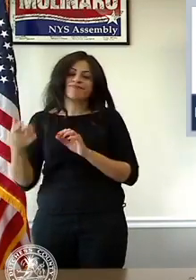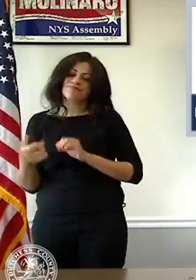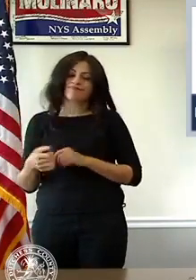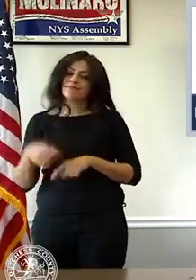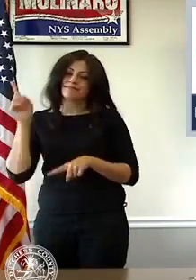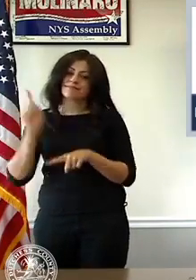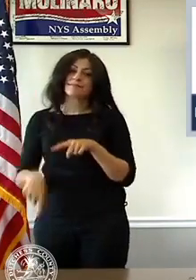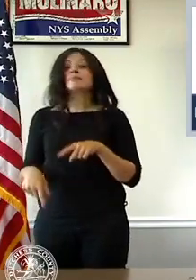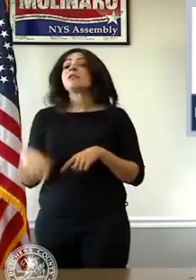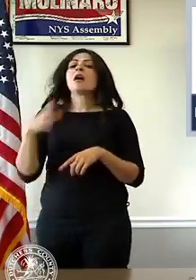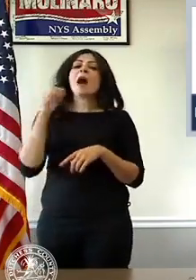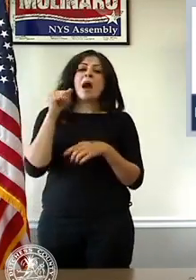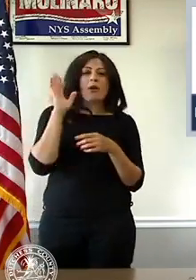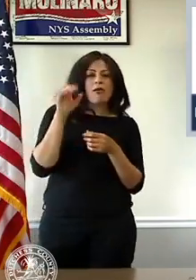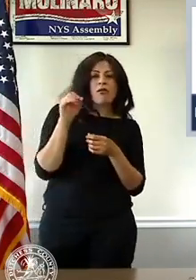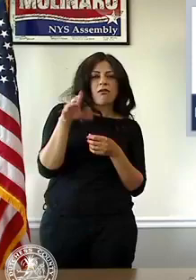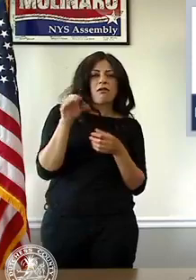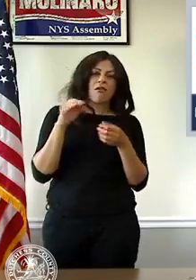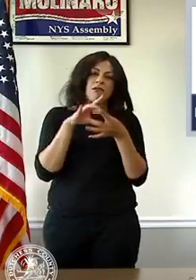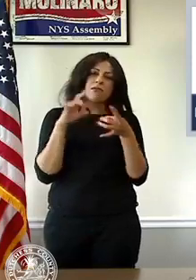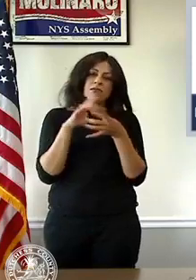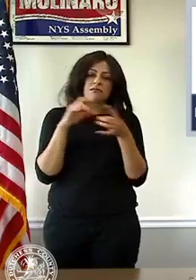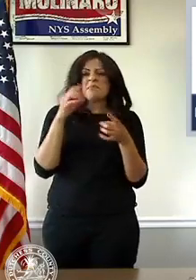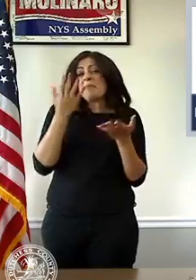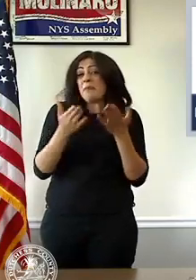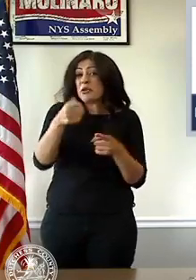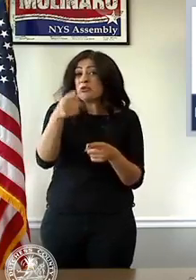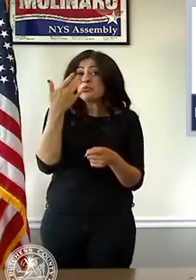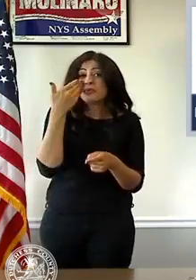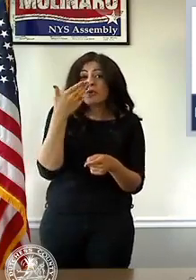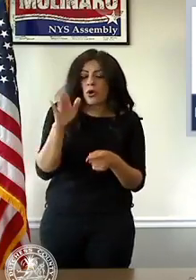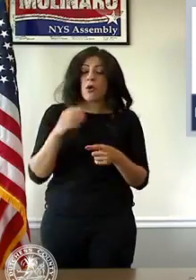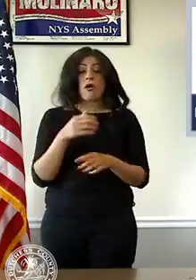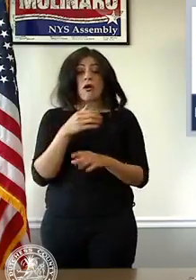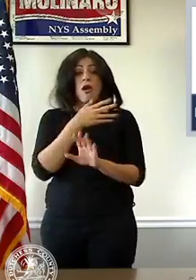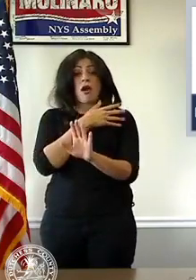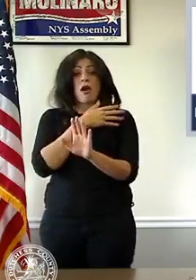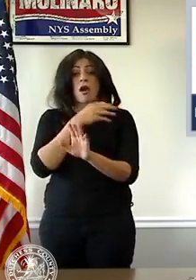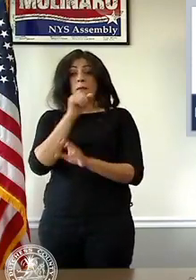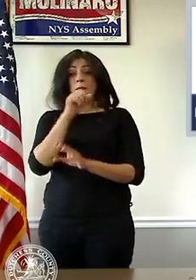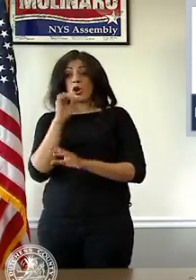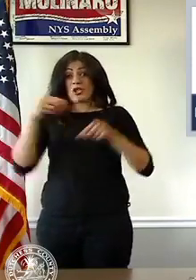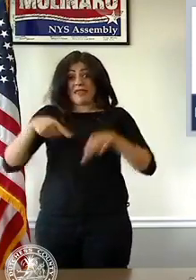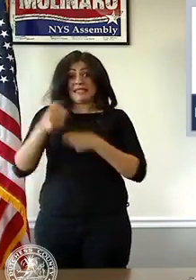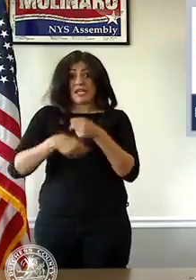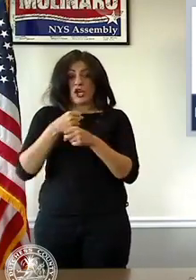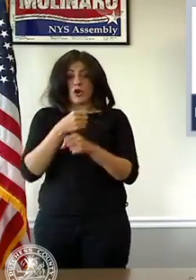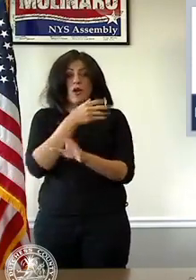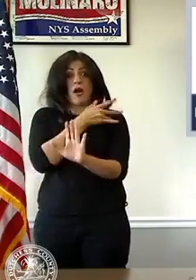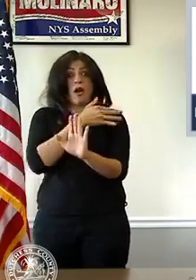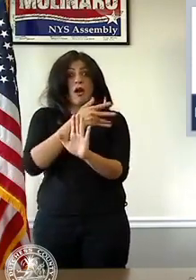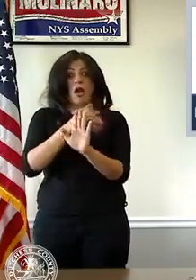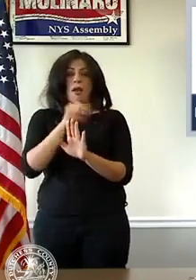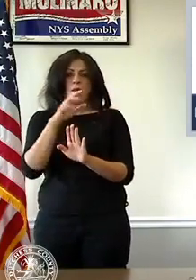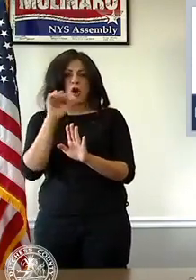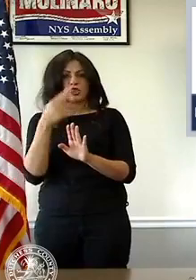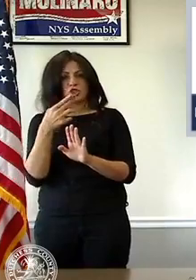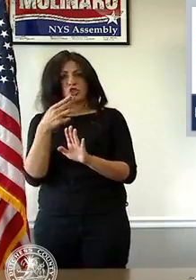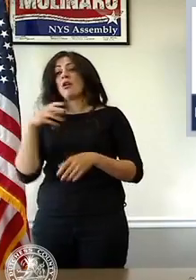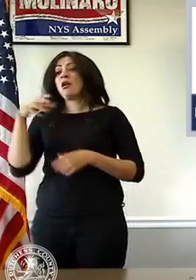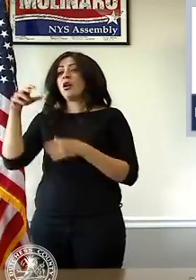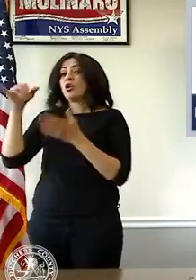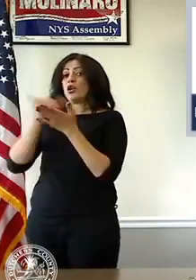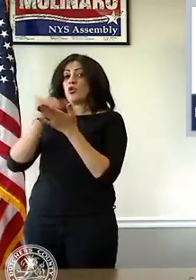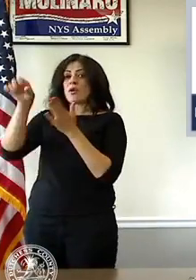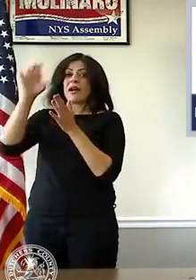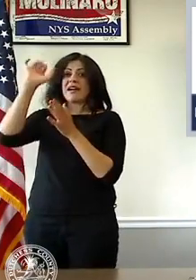know it, but up until March of this year, just so you know, up until March of this year, the governor of the state of New York had the